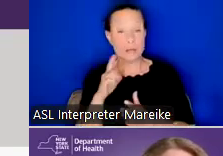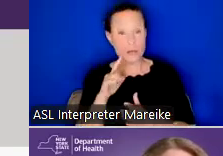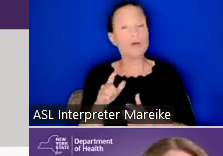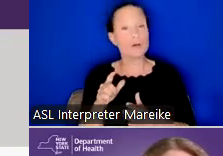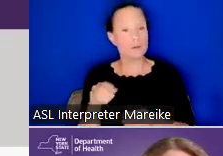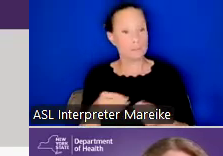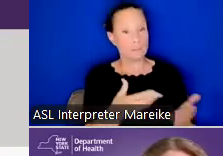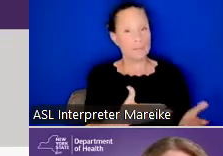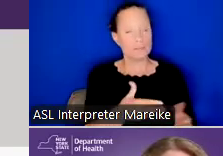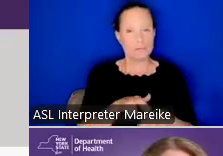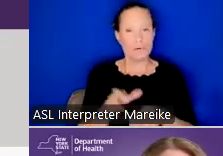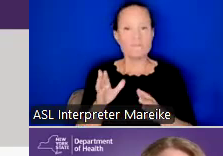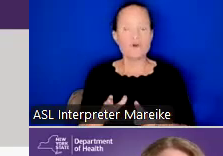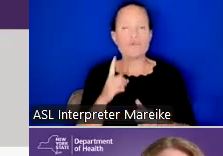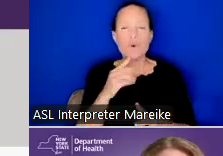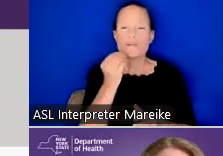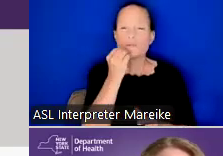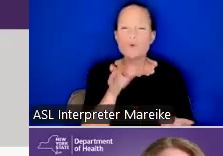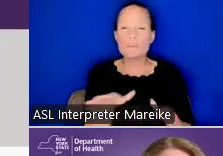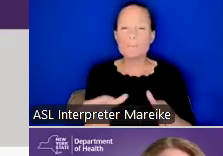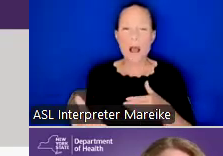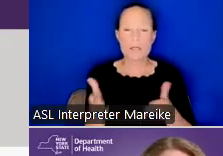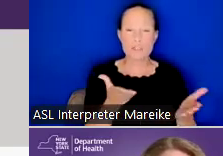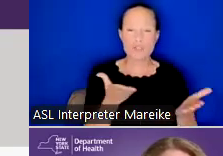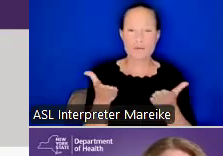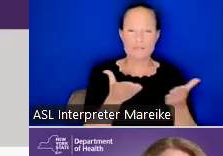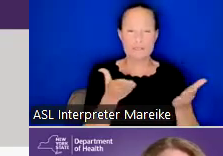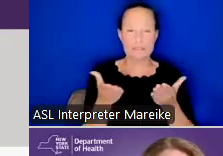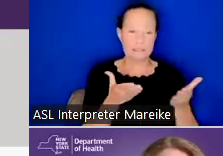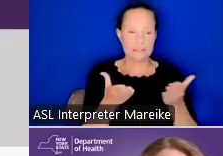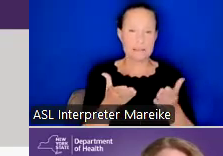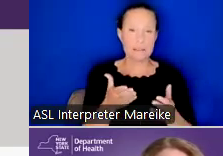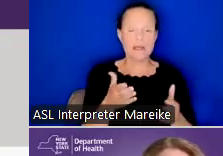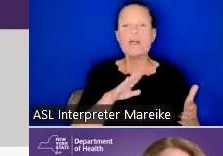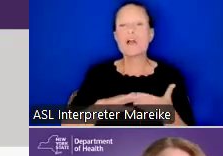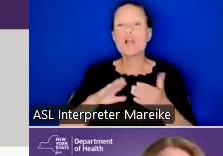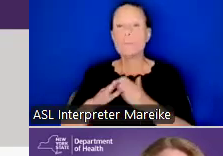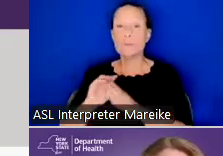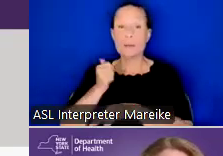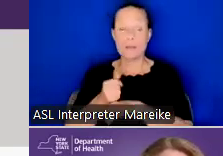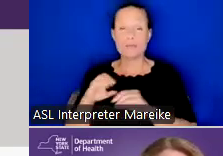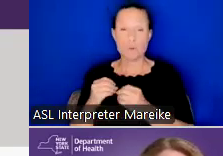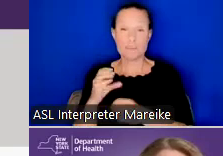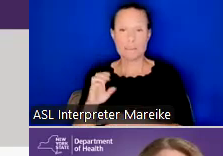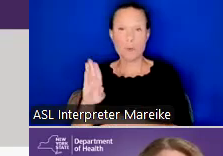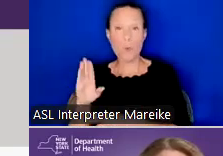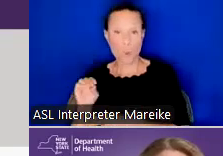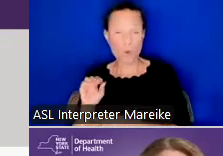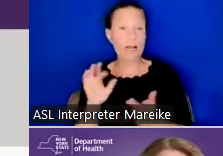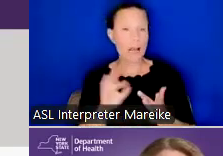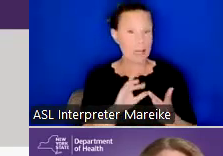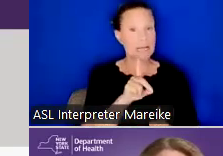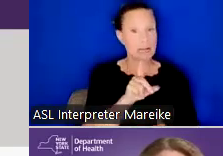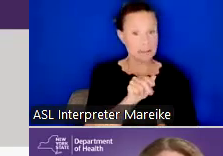offers food box services. The CBO then contacts Danny to coordinate her food box delivery for